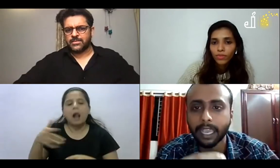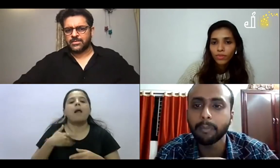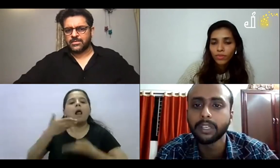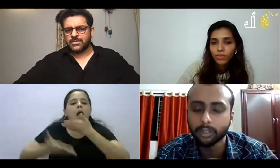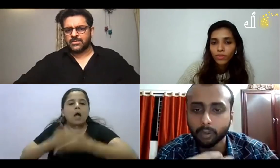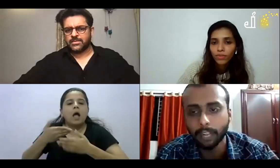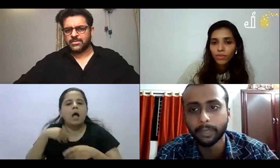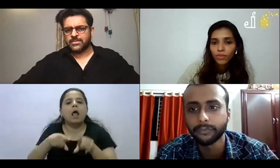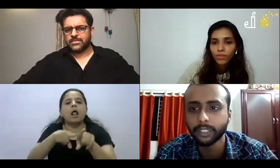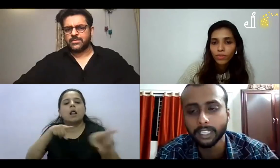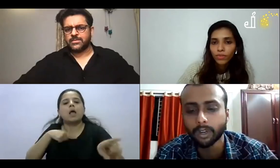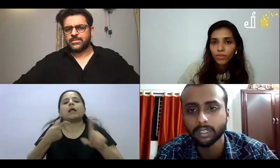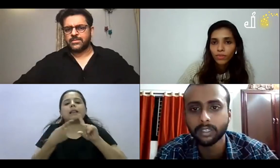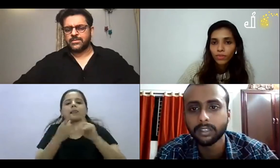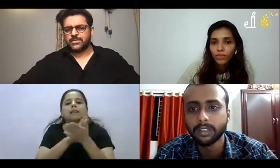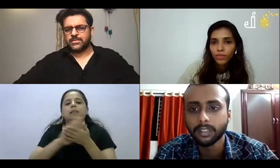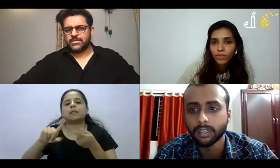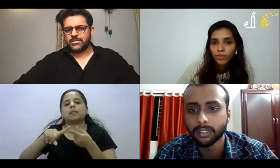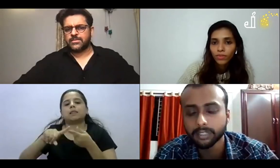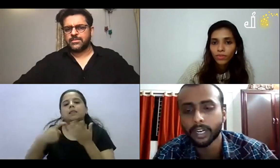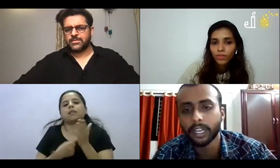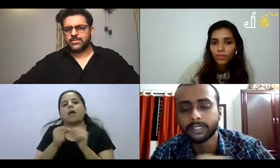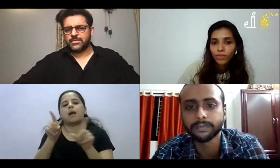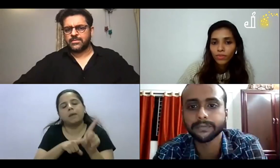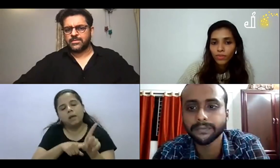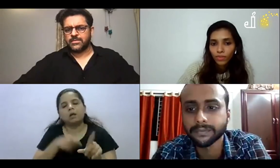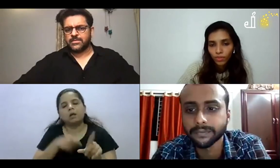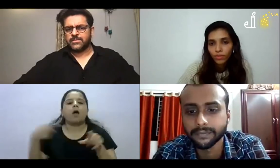that gap through therapy. So that is what I have to say.